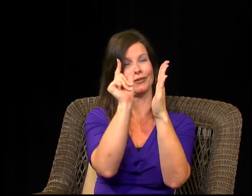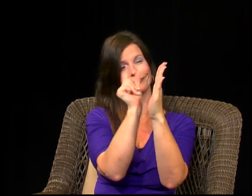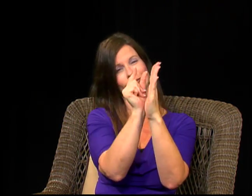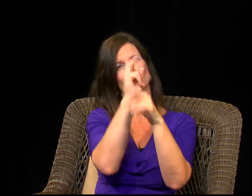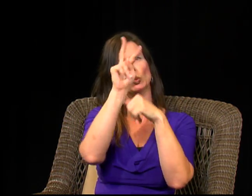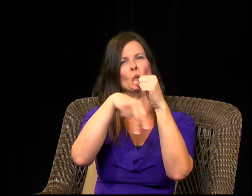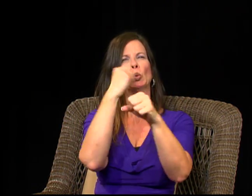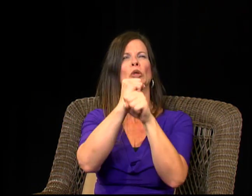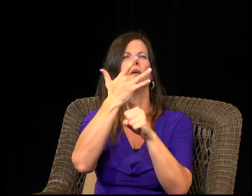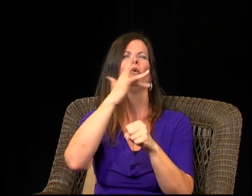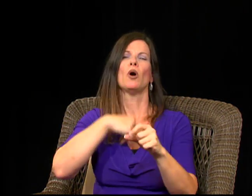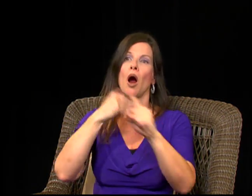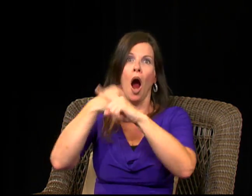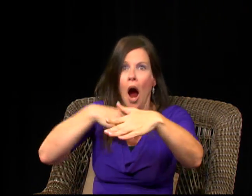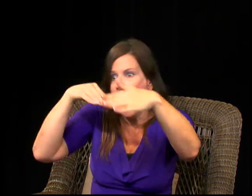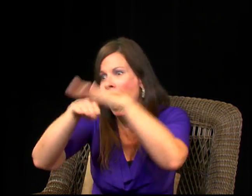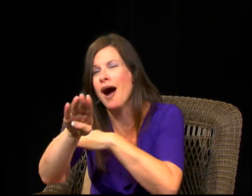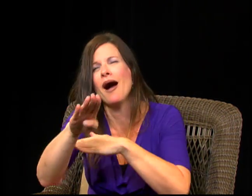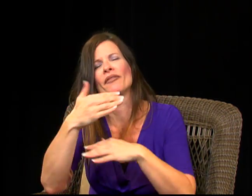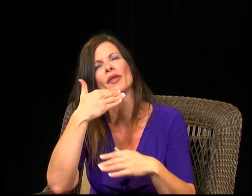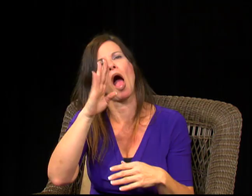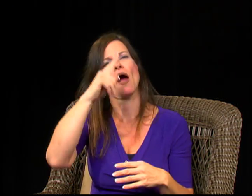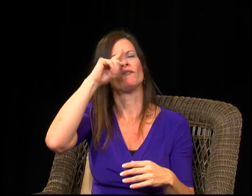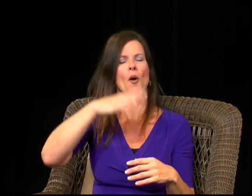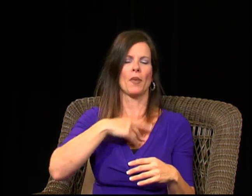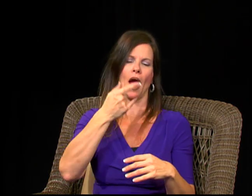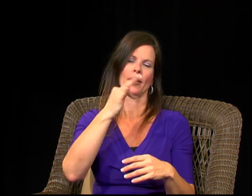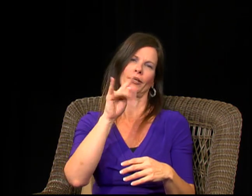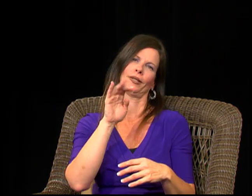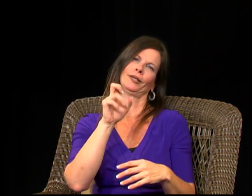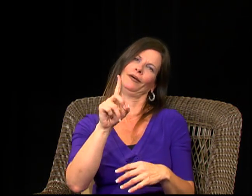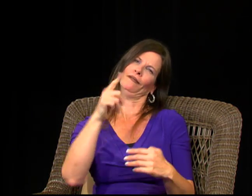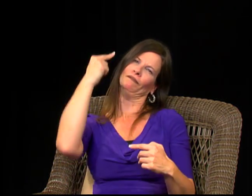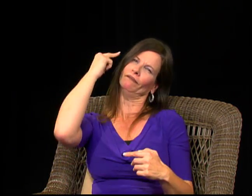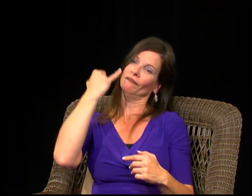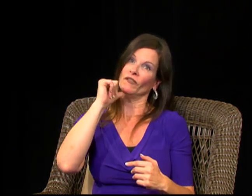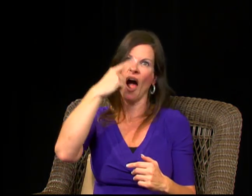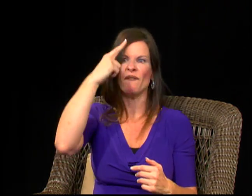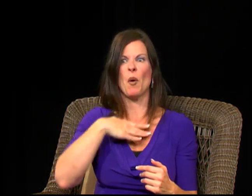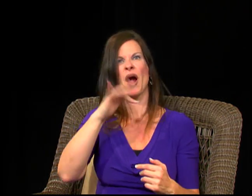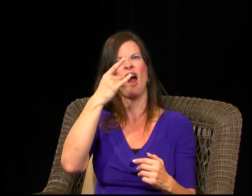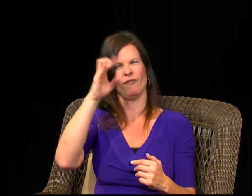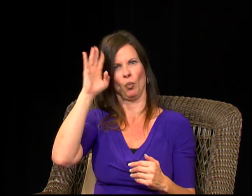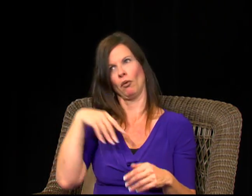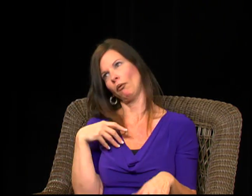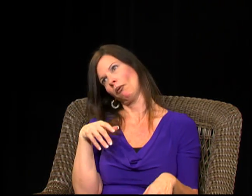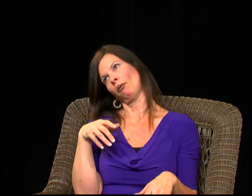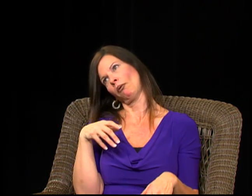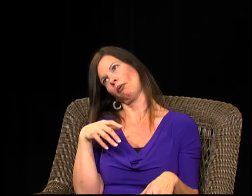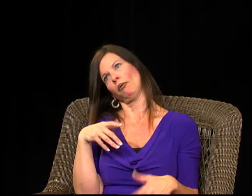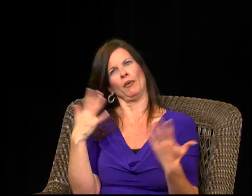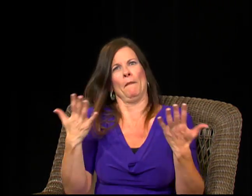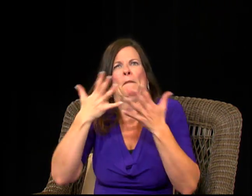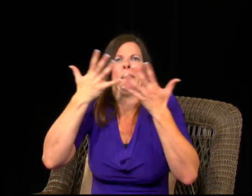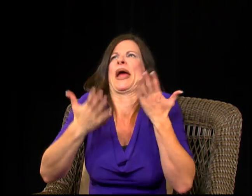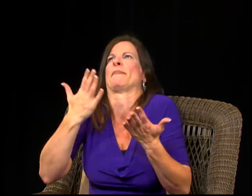the focus is on how good they speak or how well they hear. That's it. The gift is gone. The gift no